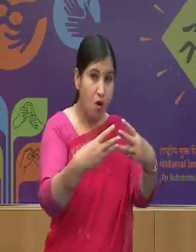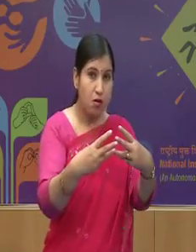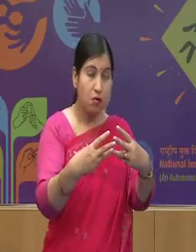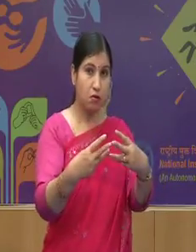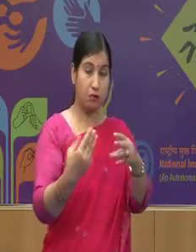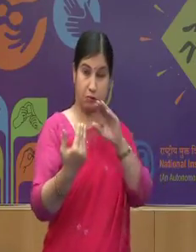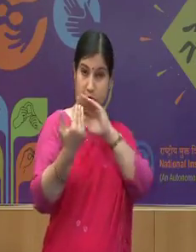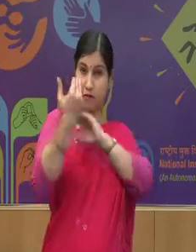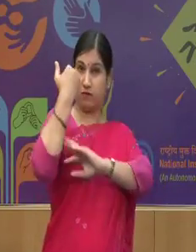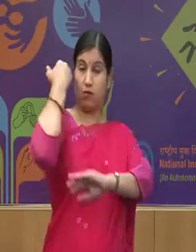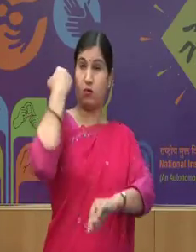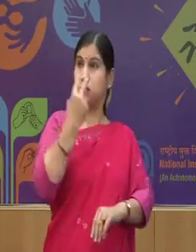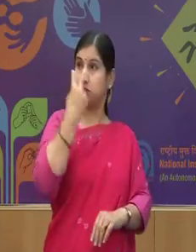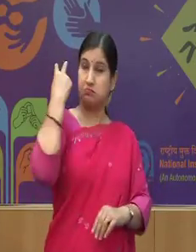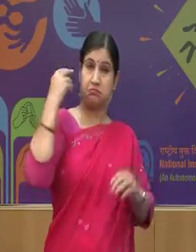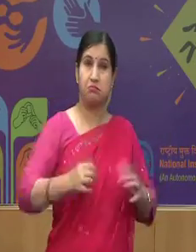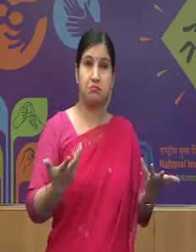never been seen in human history.